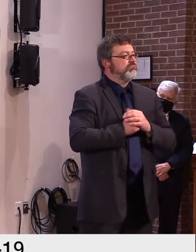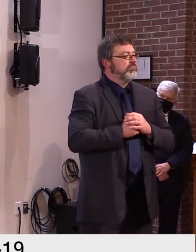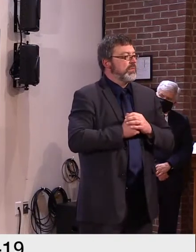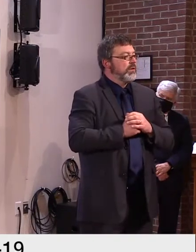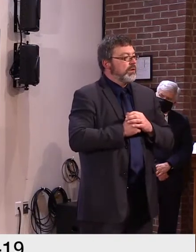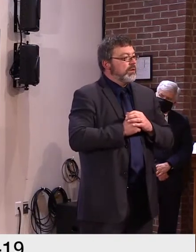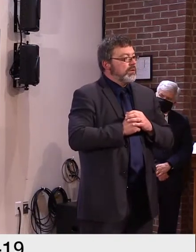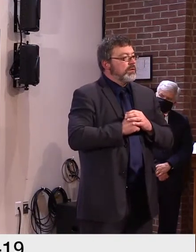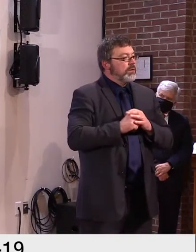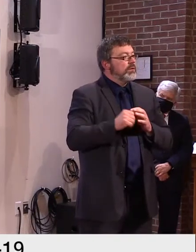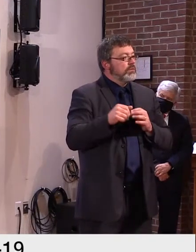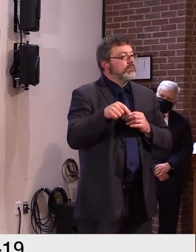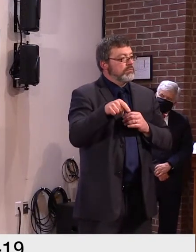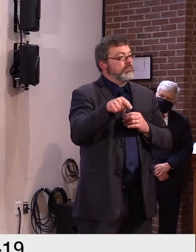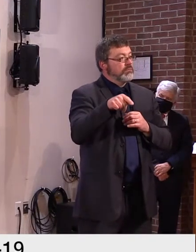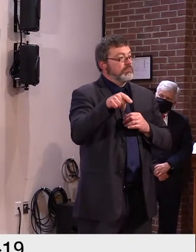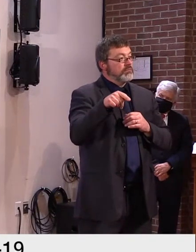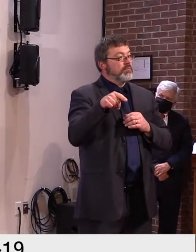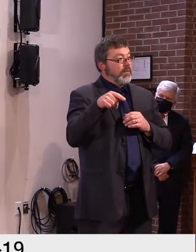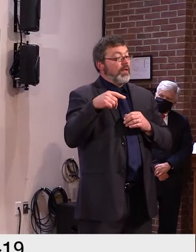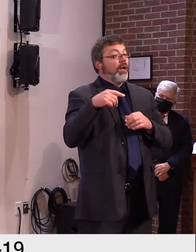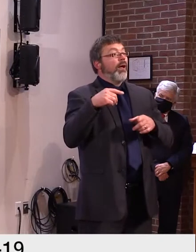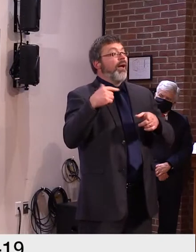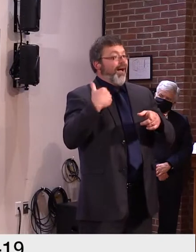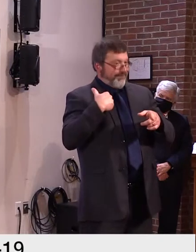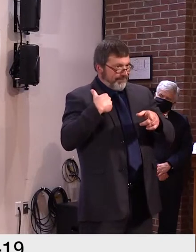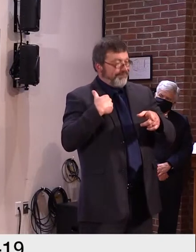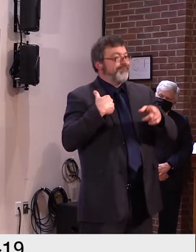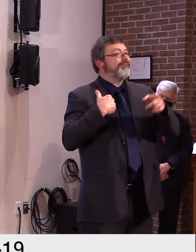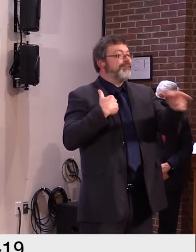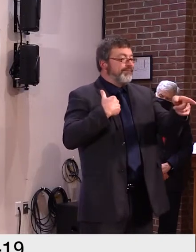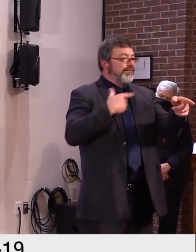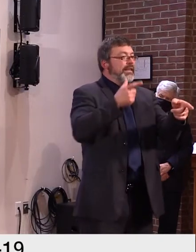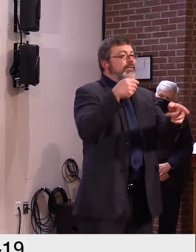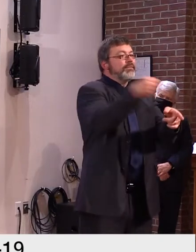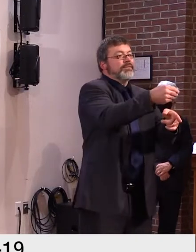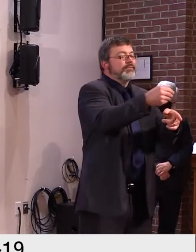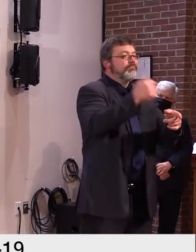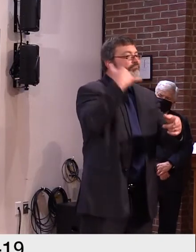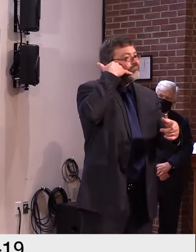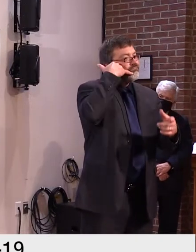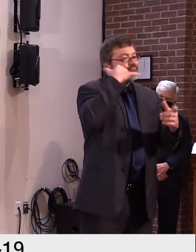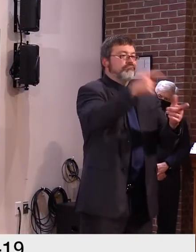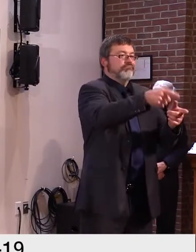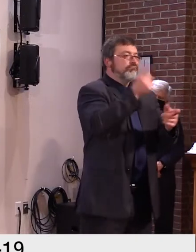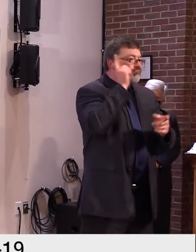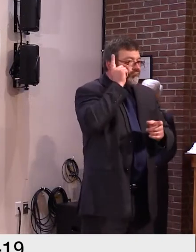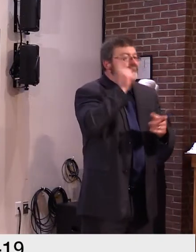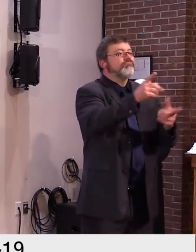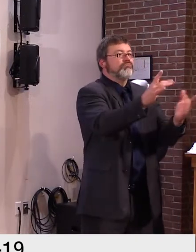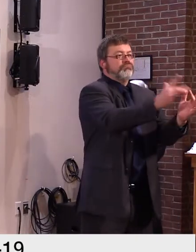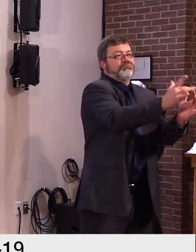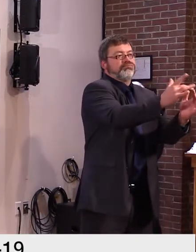home. And, if needed, have telemedicine consults with the Open Door Clinic.